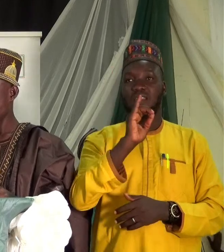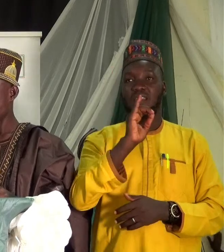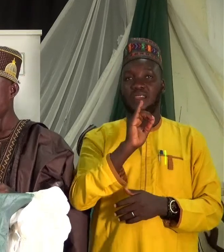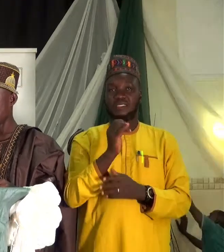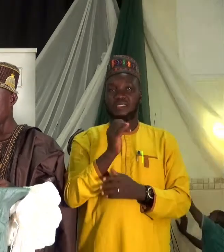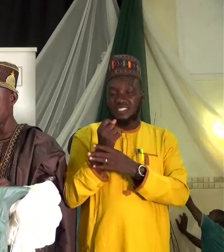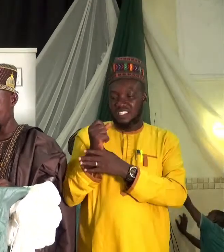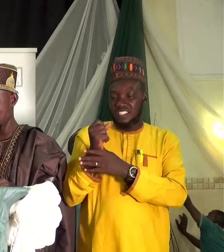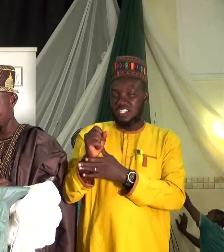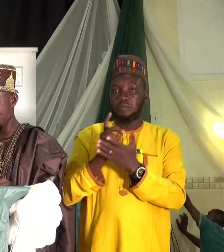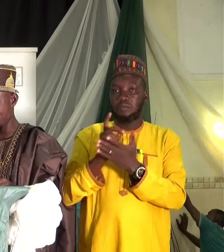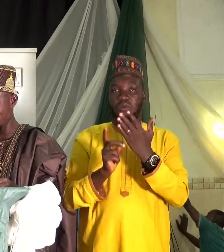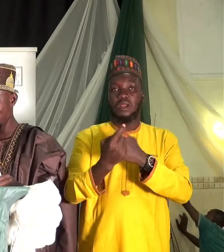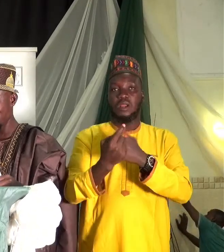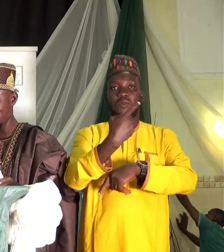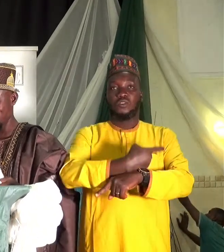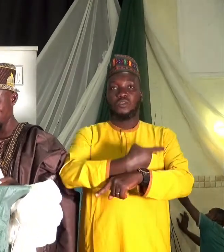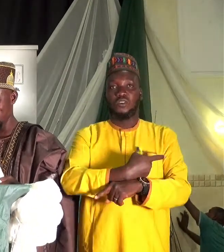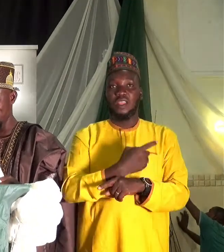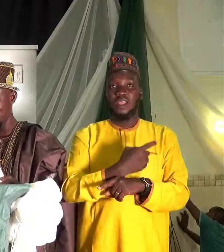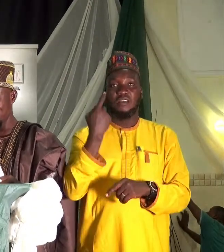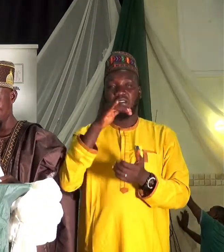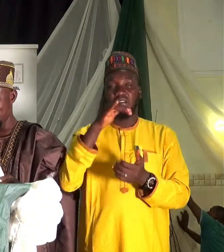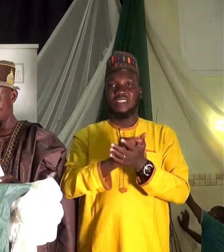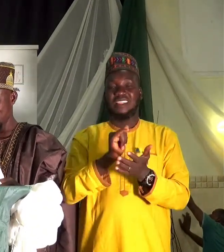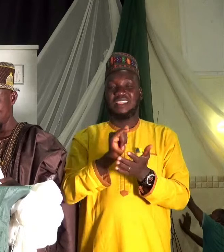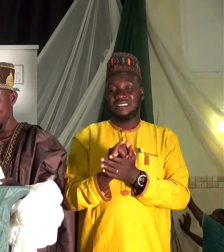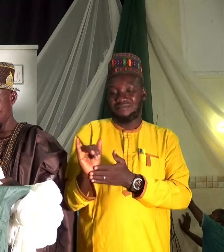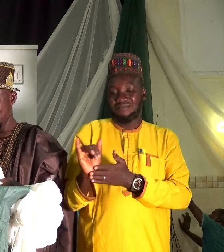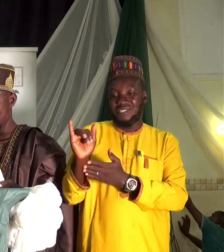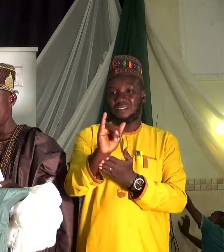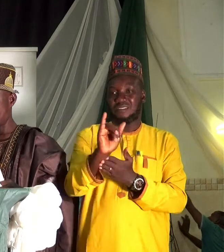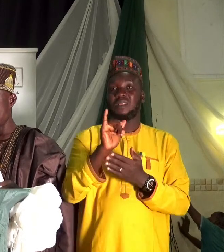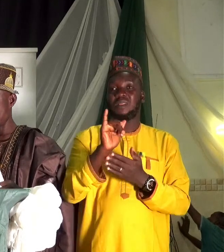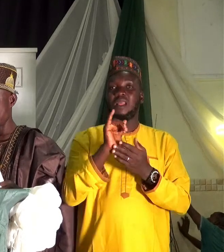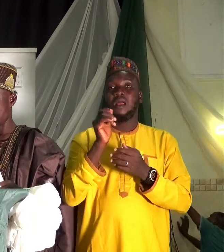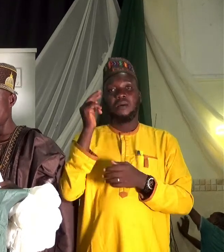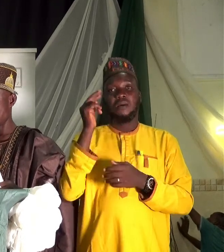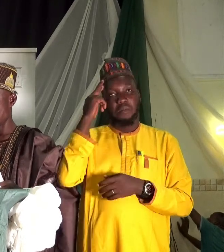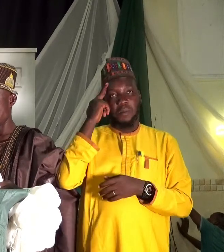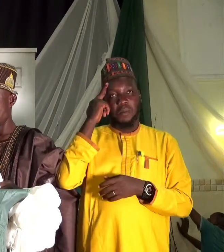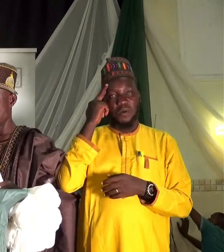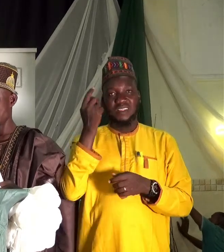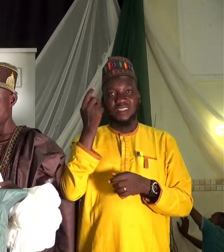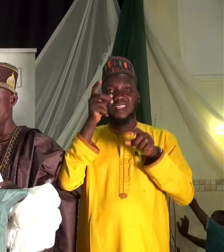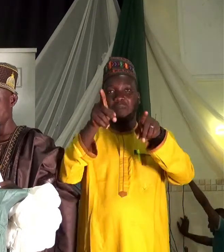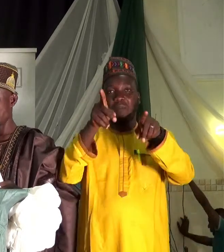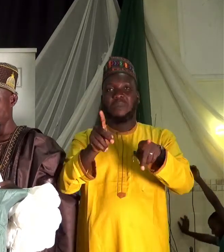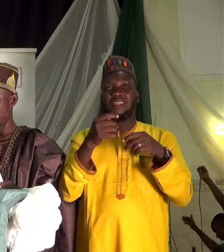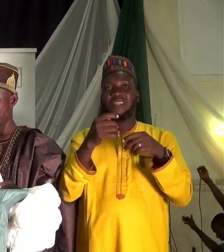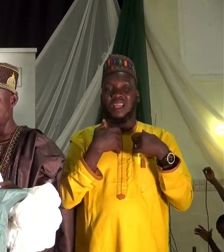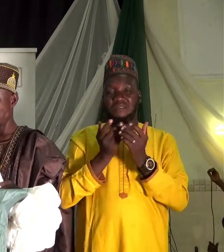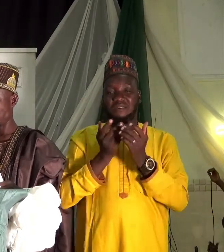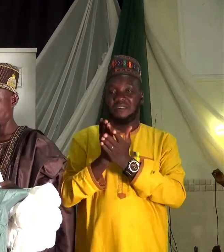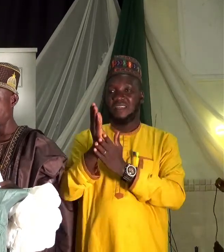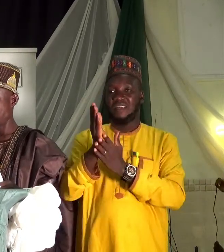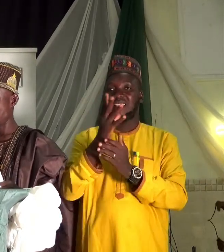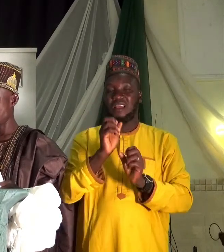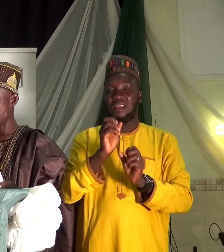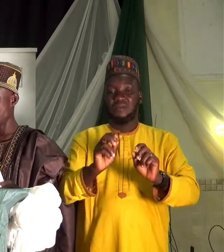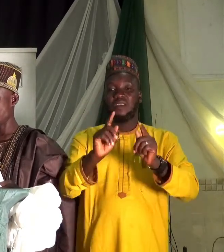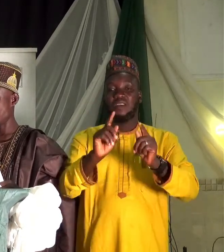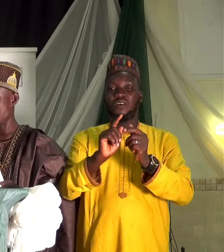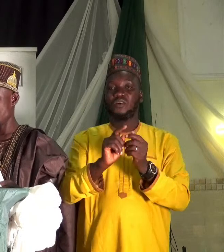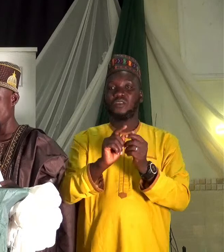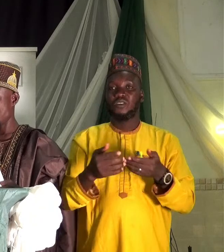program today. Exactly. And for that singular purpose, the person has the right and privilege to be introduced before